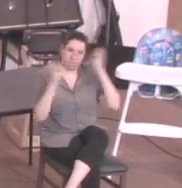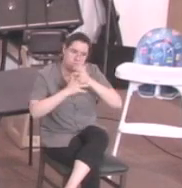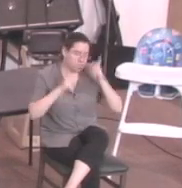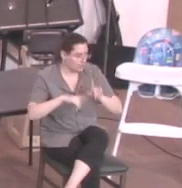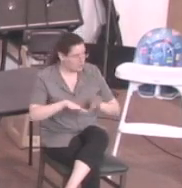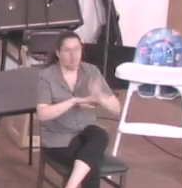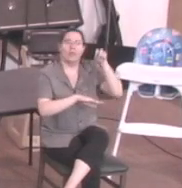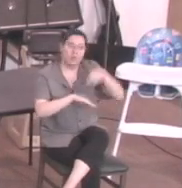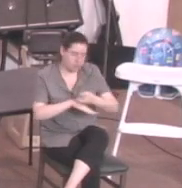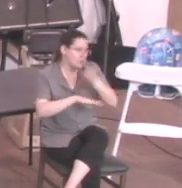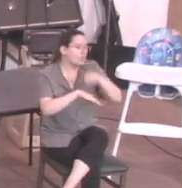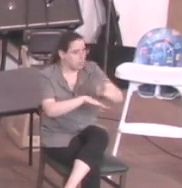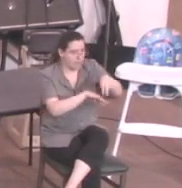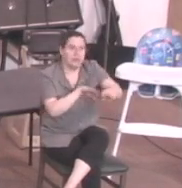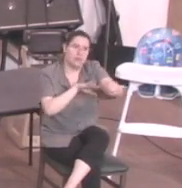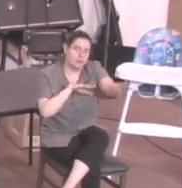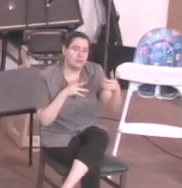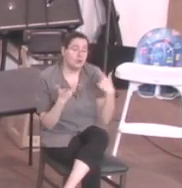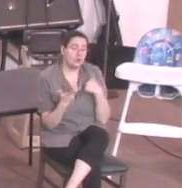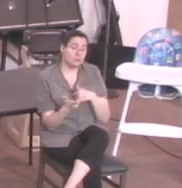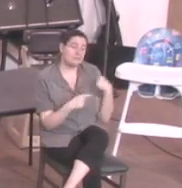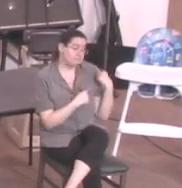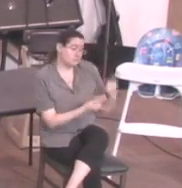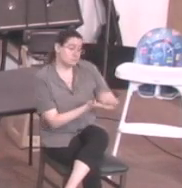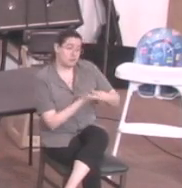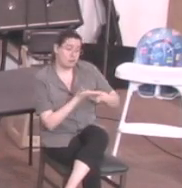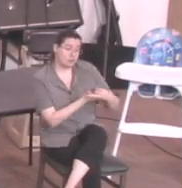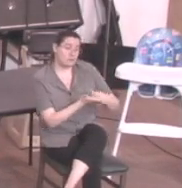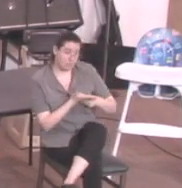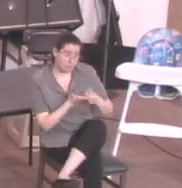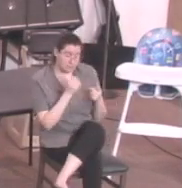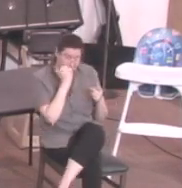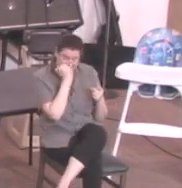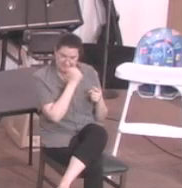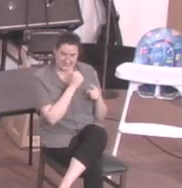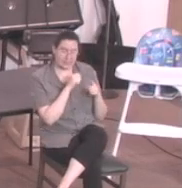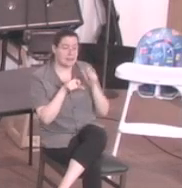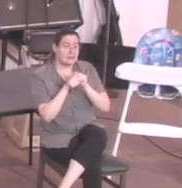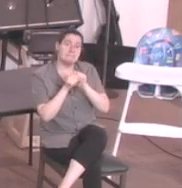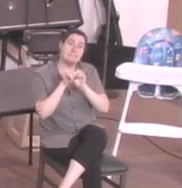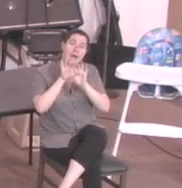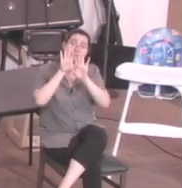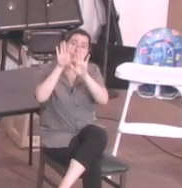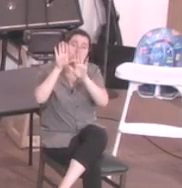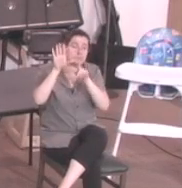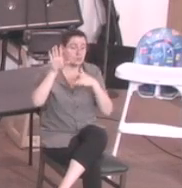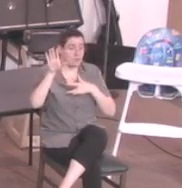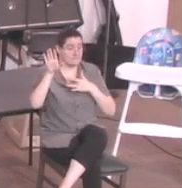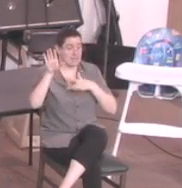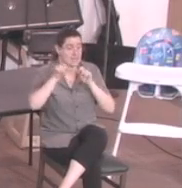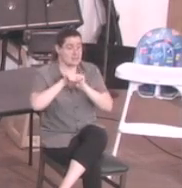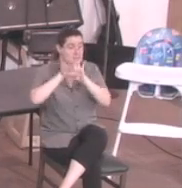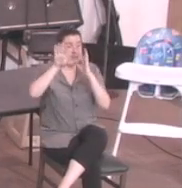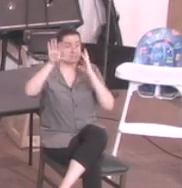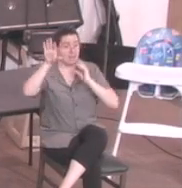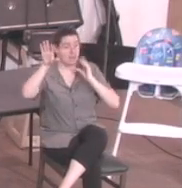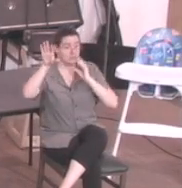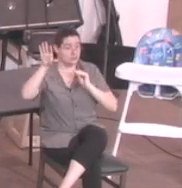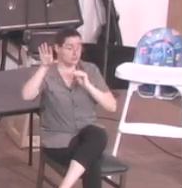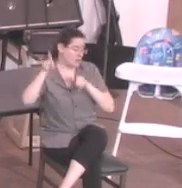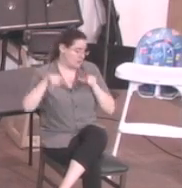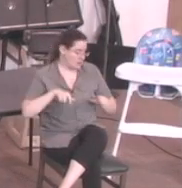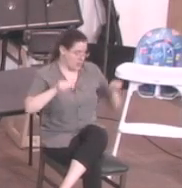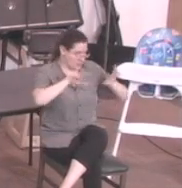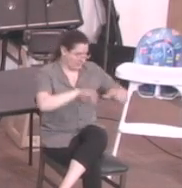There are going to be, we talked about this in devotions, the mountaintops and the valleys